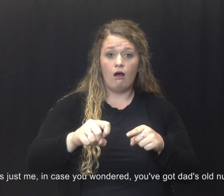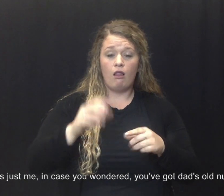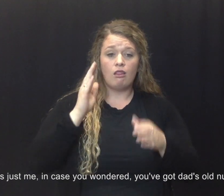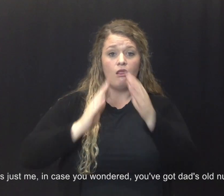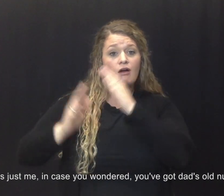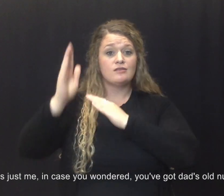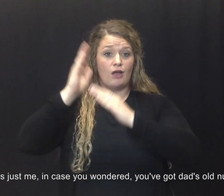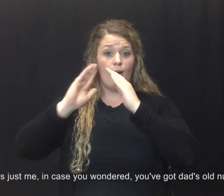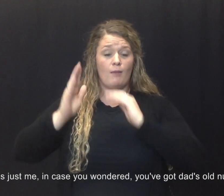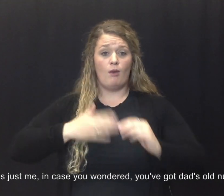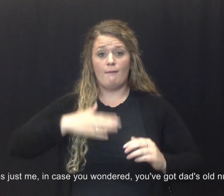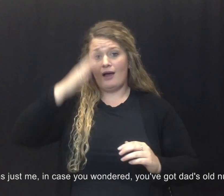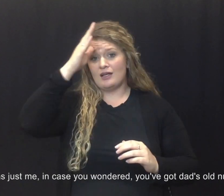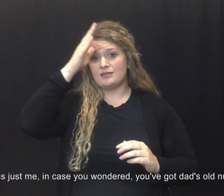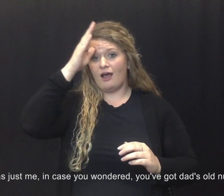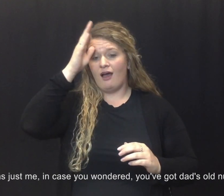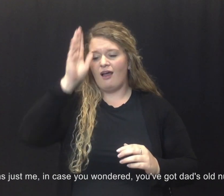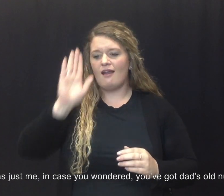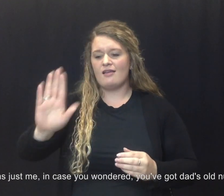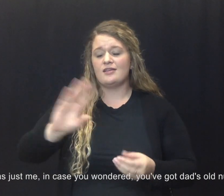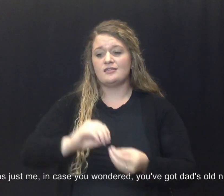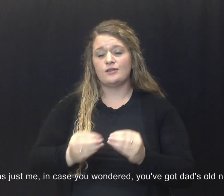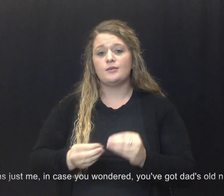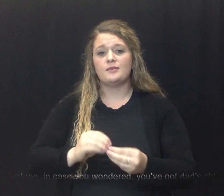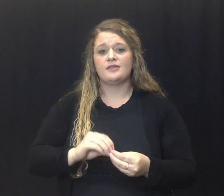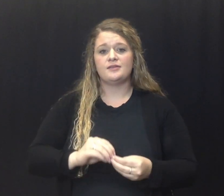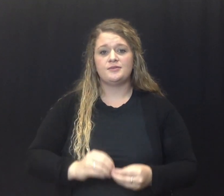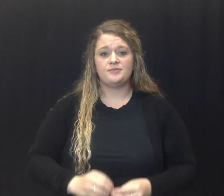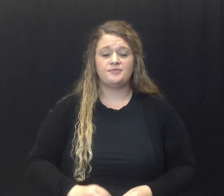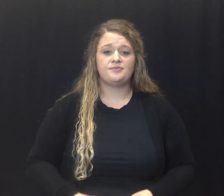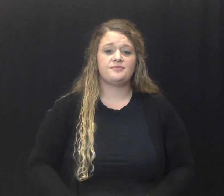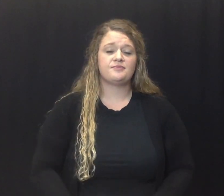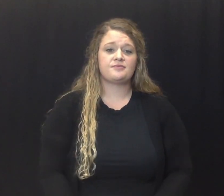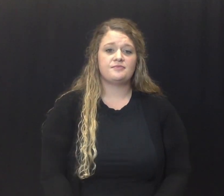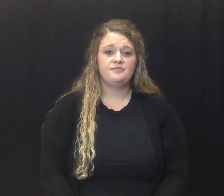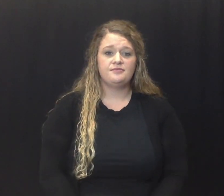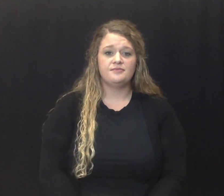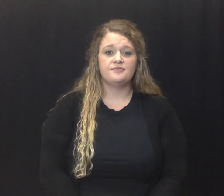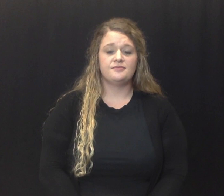you've got dad's old number.